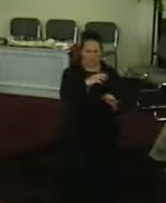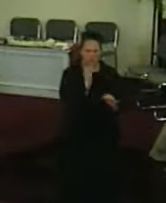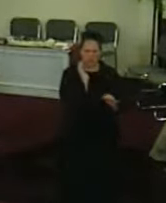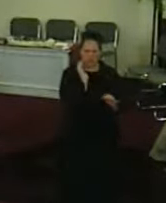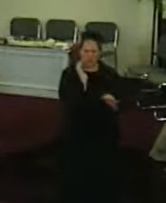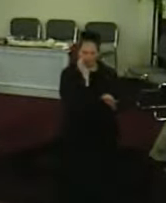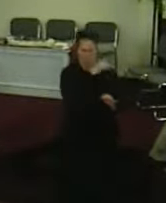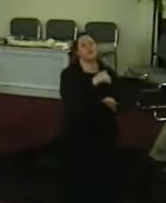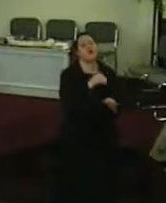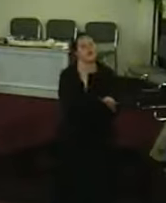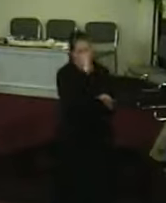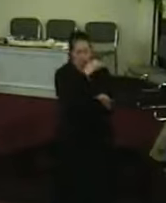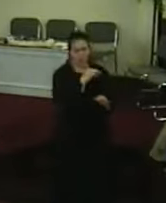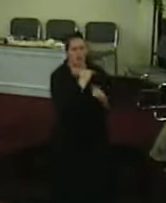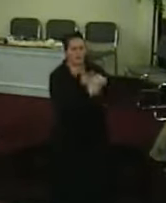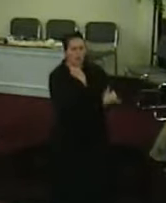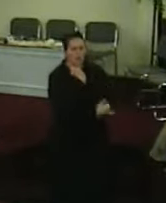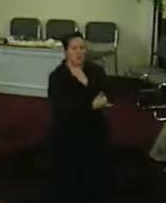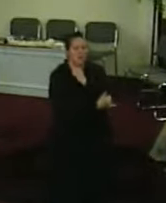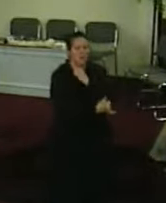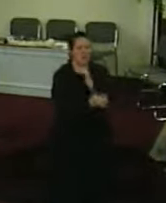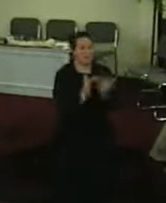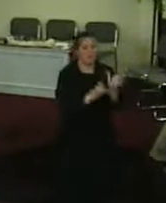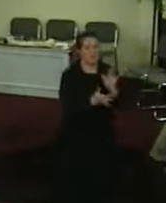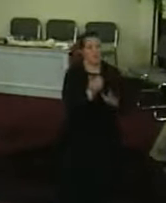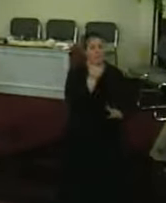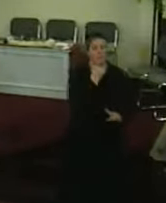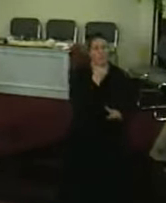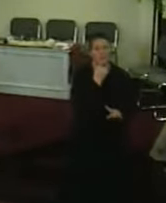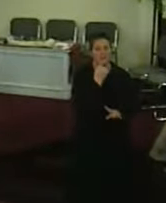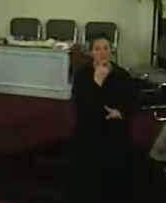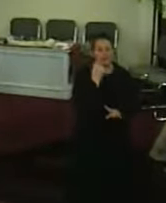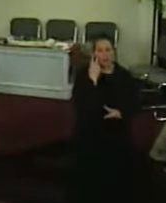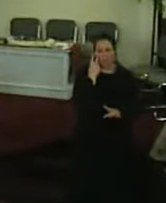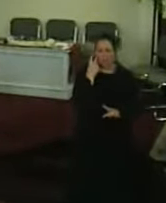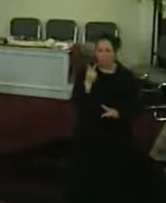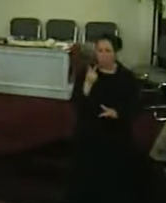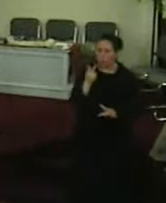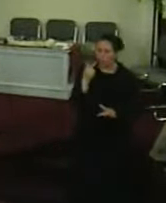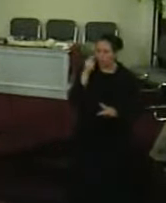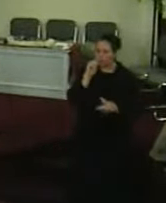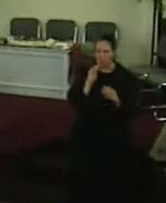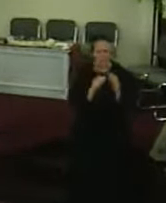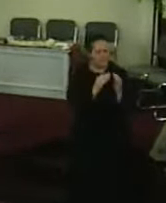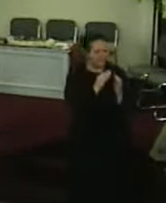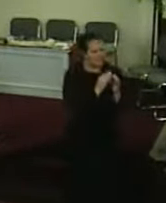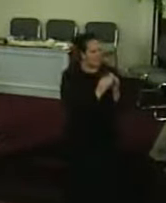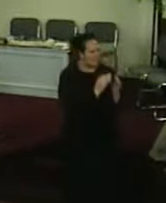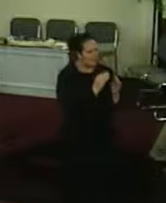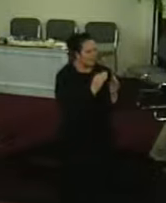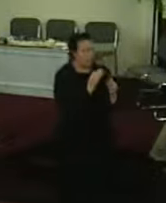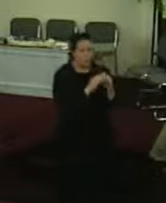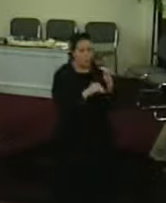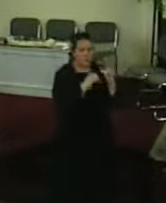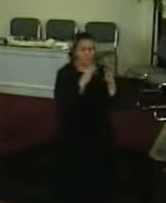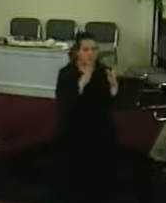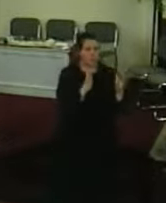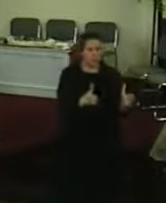Bible says, for he looked for a city whose builder and maker was